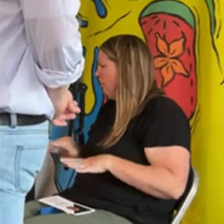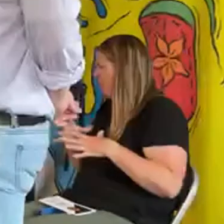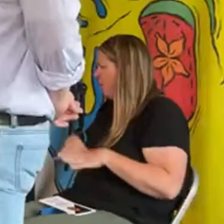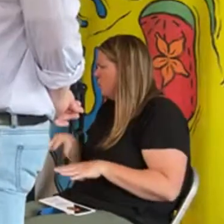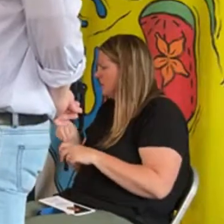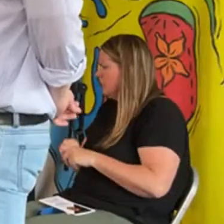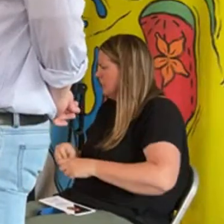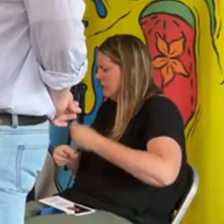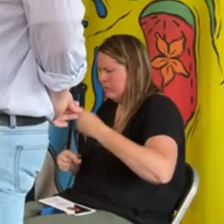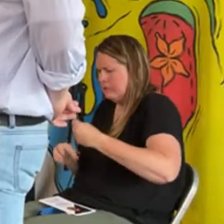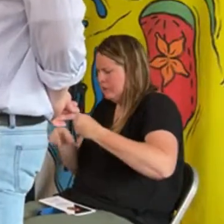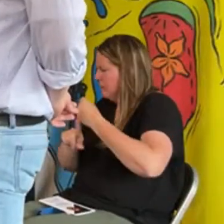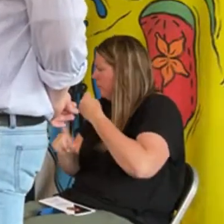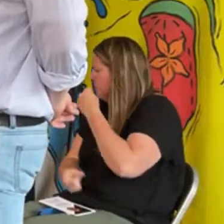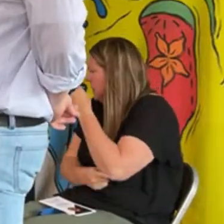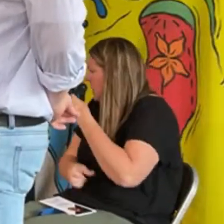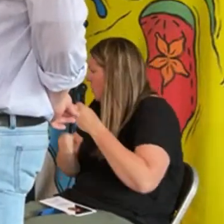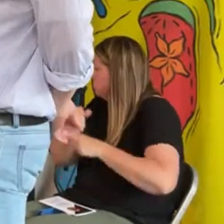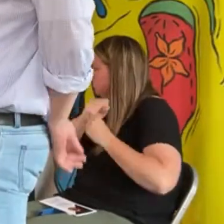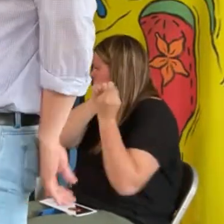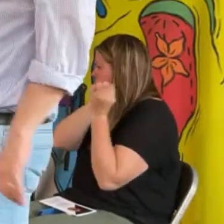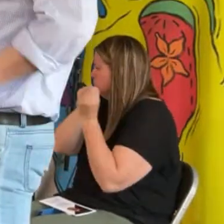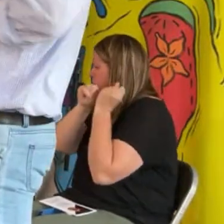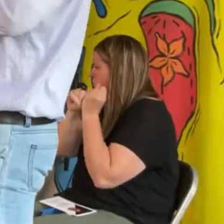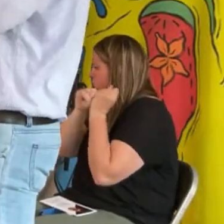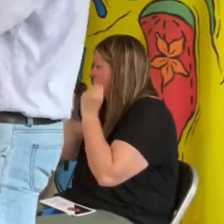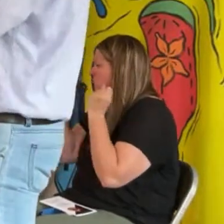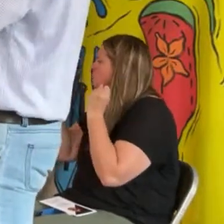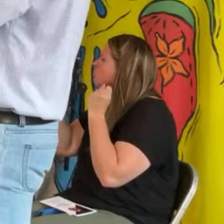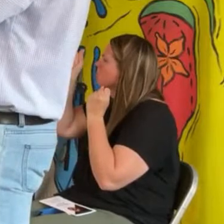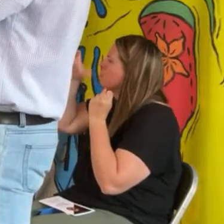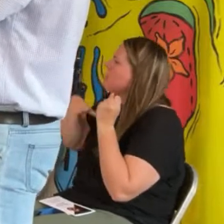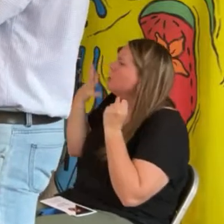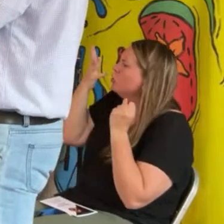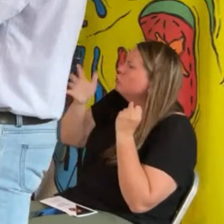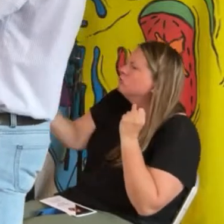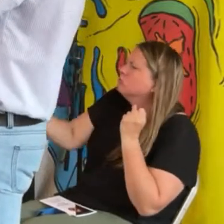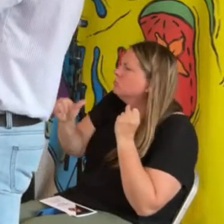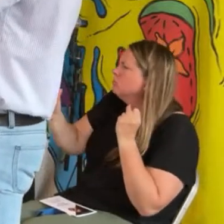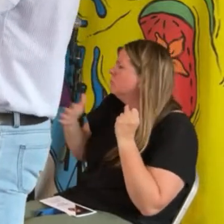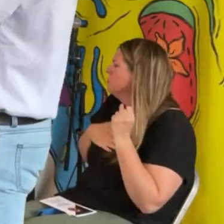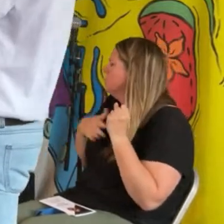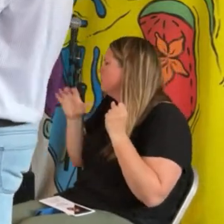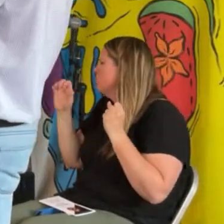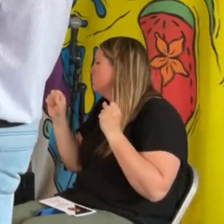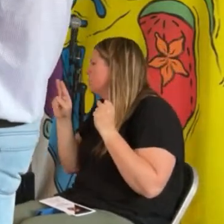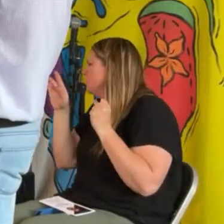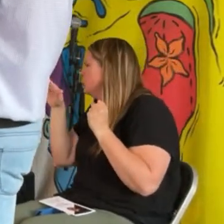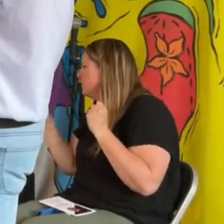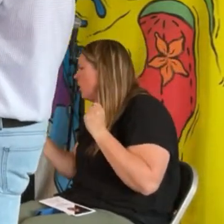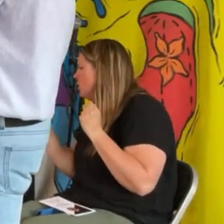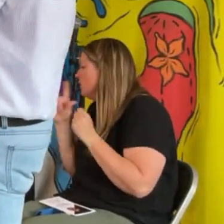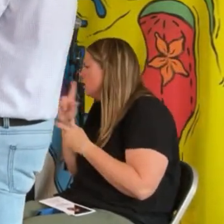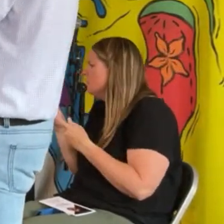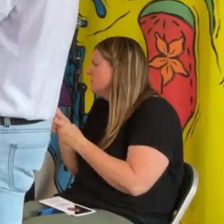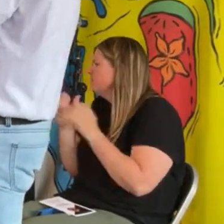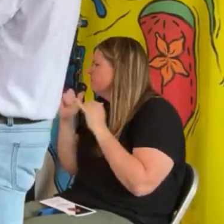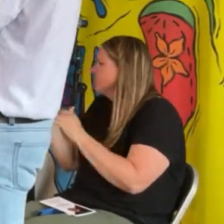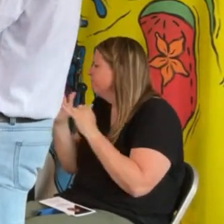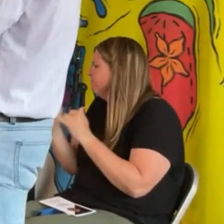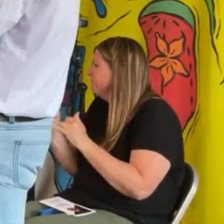who looks exactly like me to give him my Sonia, my name, my chart. It has